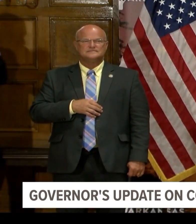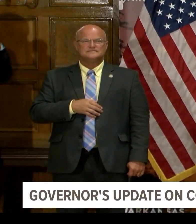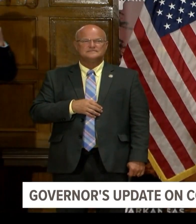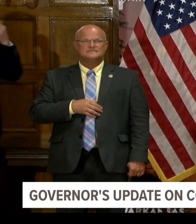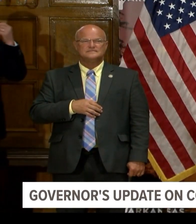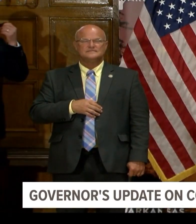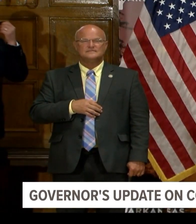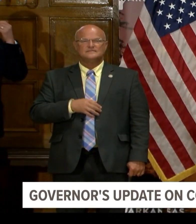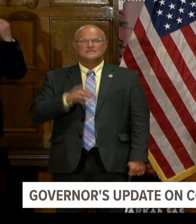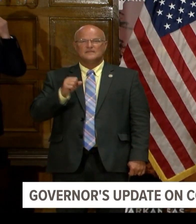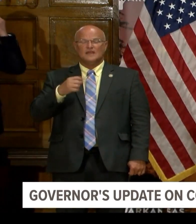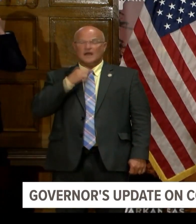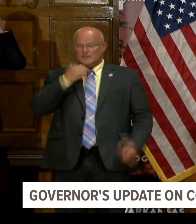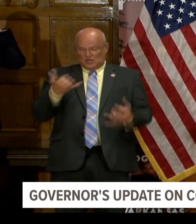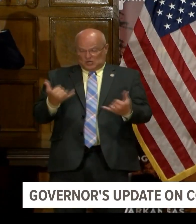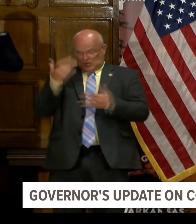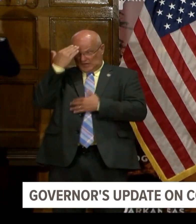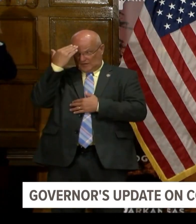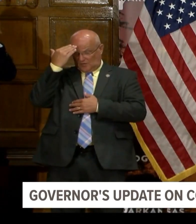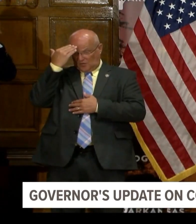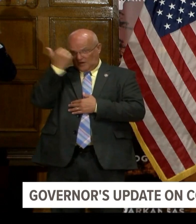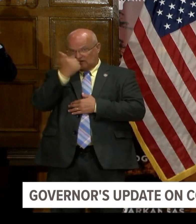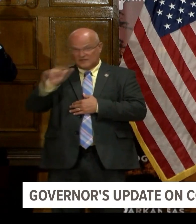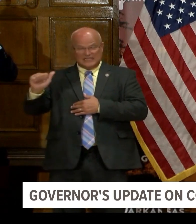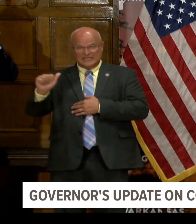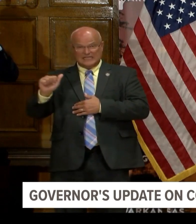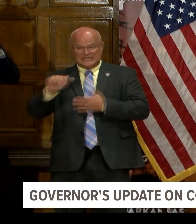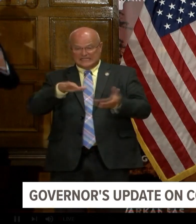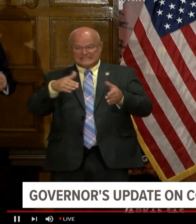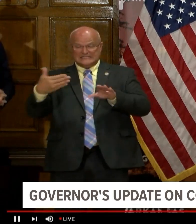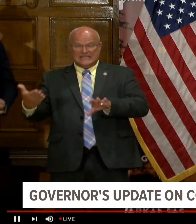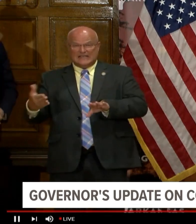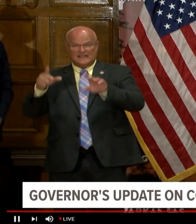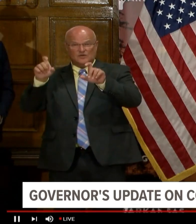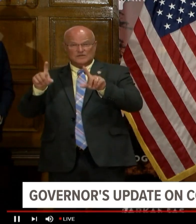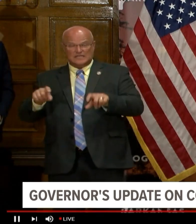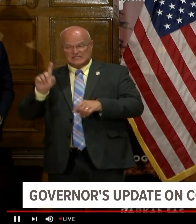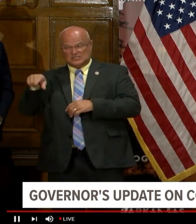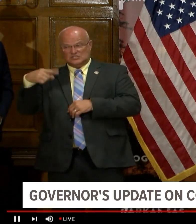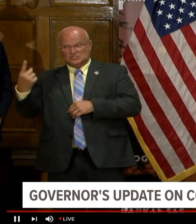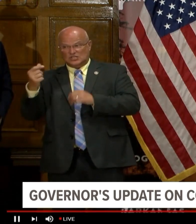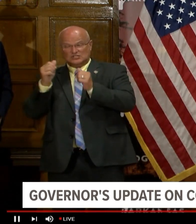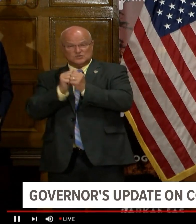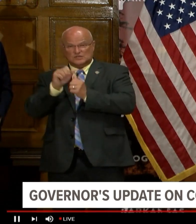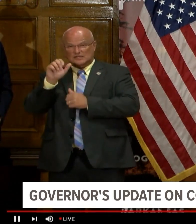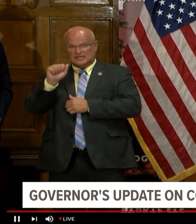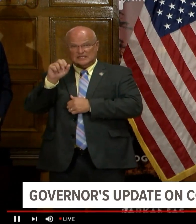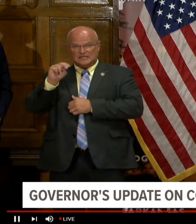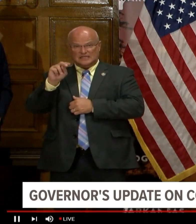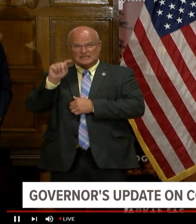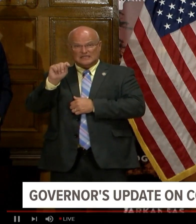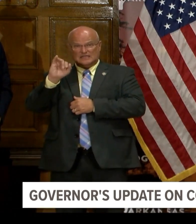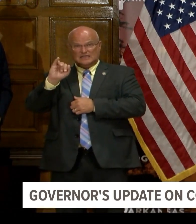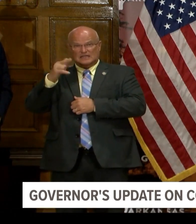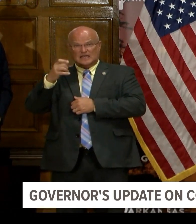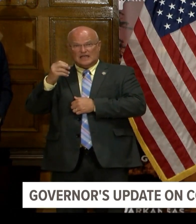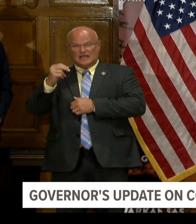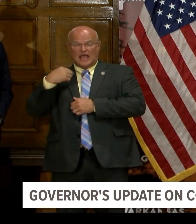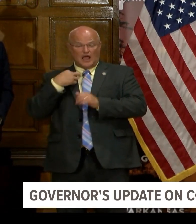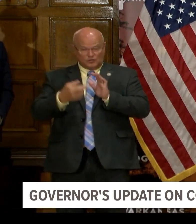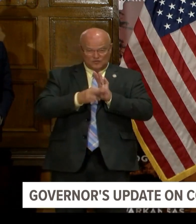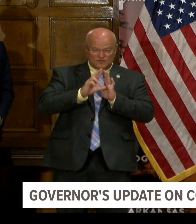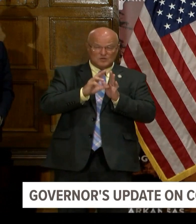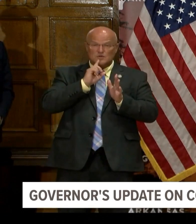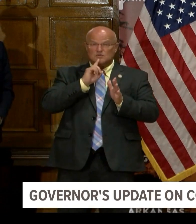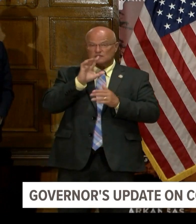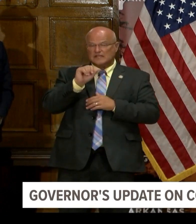Hi. So I'm not currently aware of any deaths that were tested just with antigens. We will go back and review to make sure that is the case.